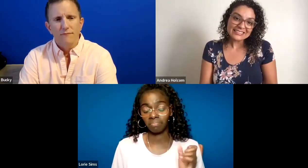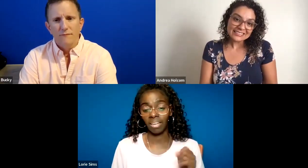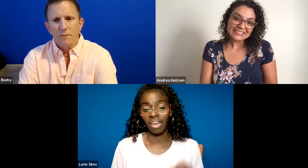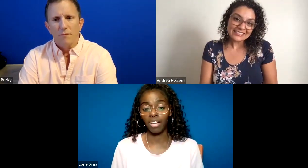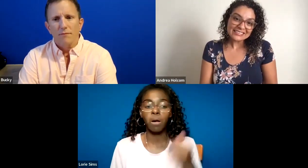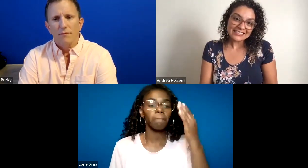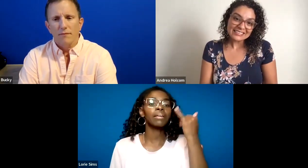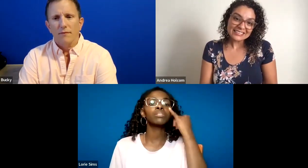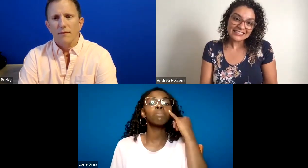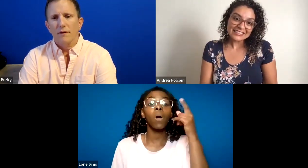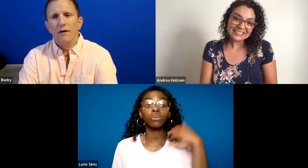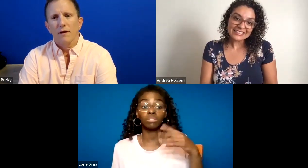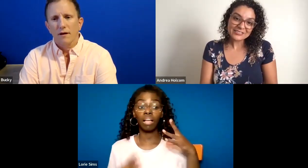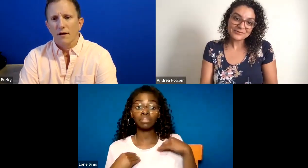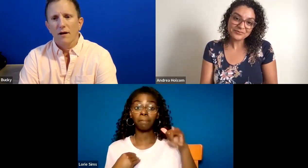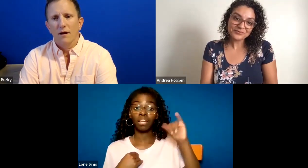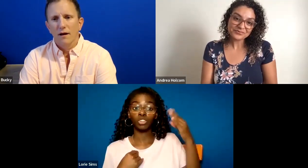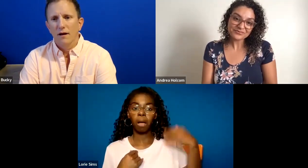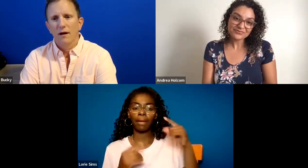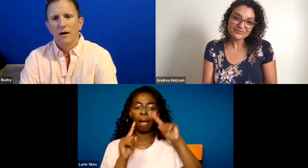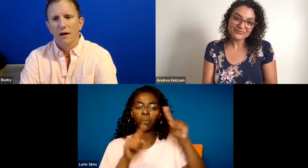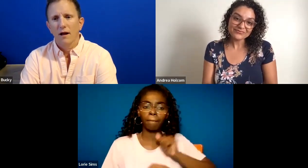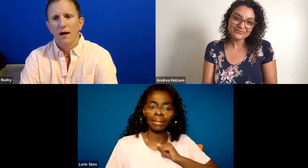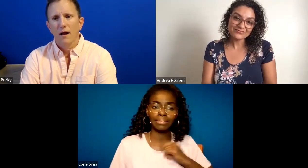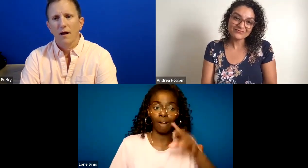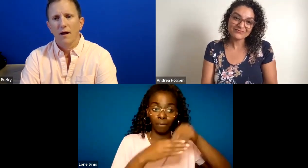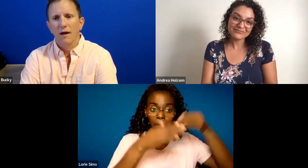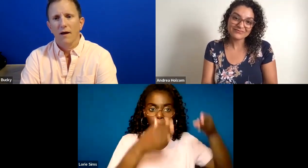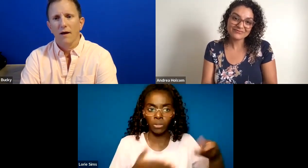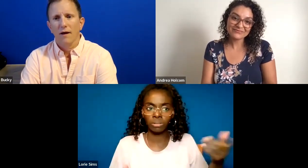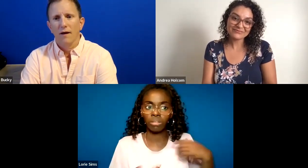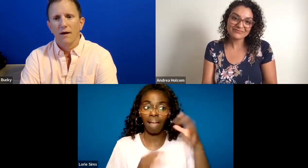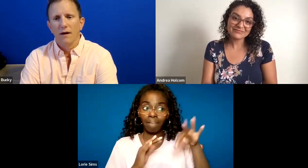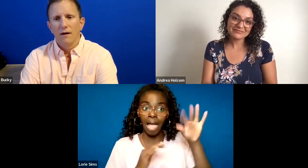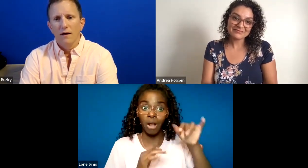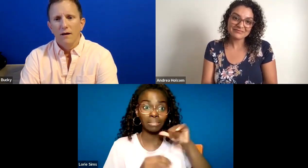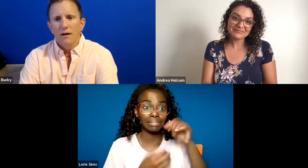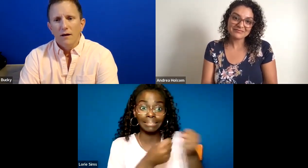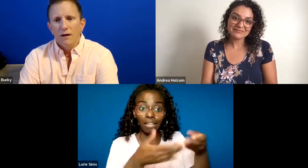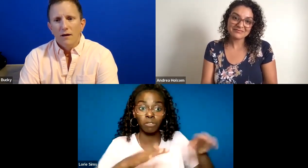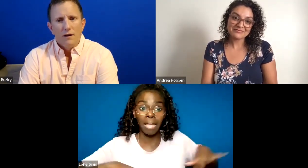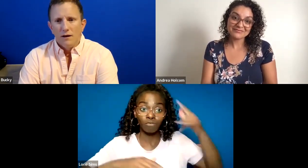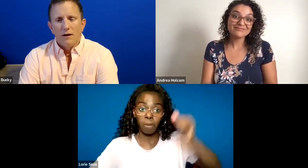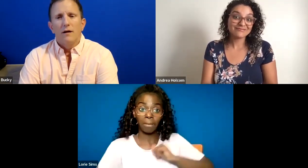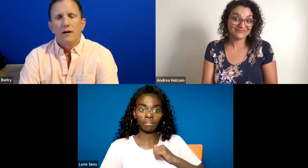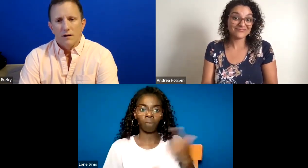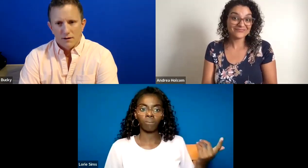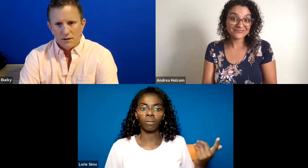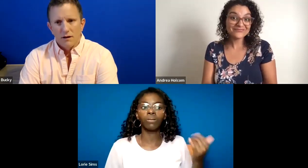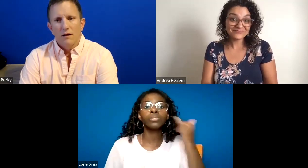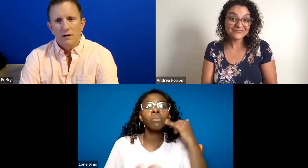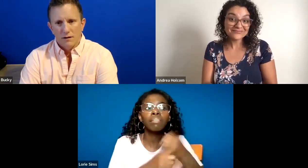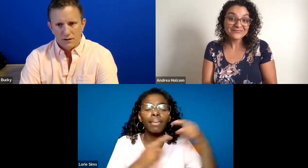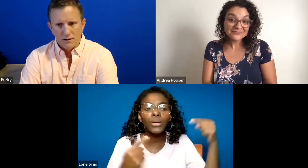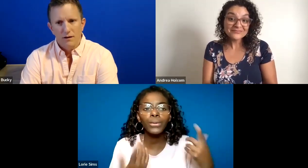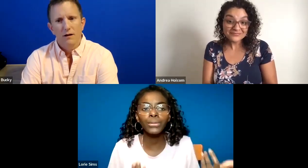question. Very hard to answer. Yes, because suppose someone were to accept that job and I go there myself in person and I find out it's